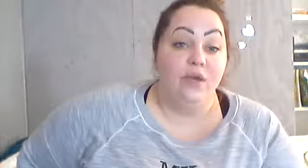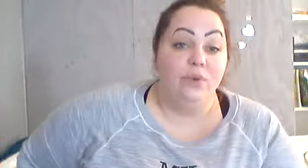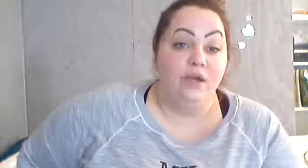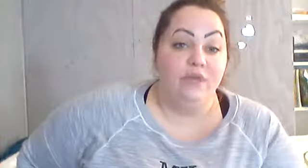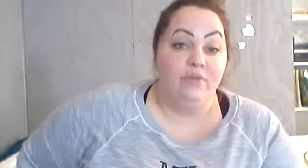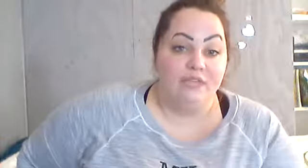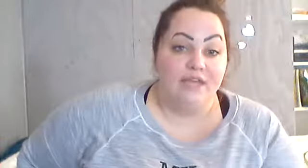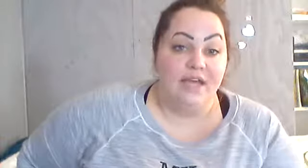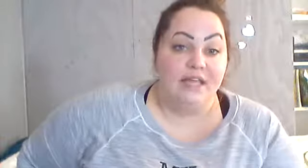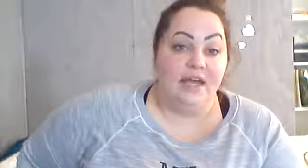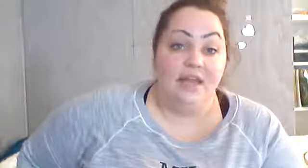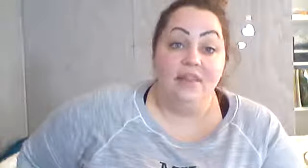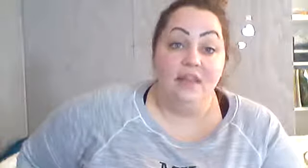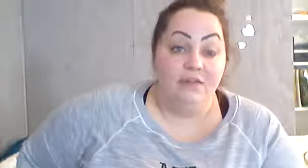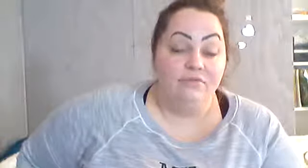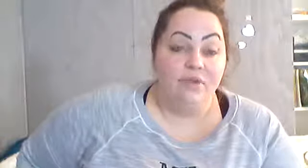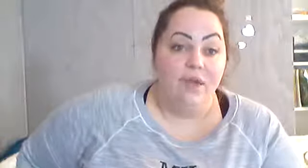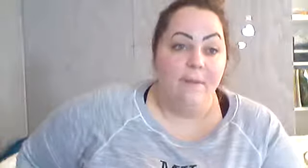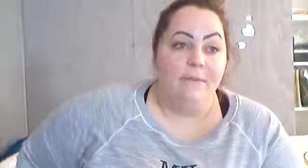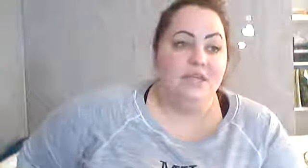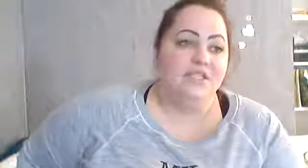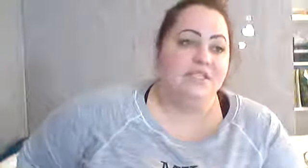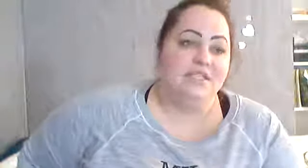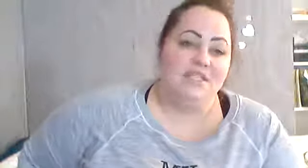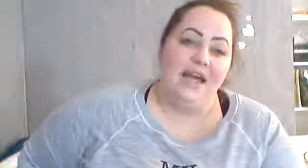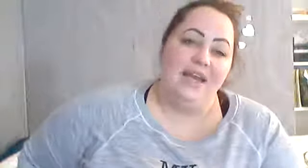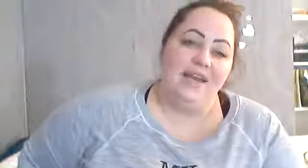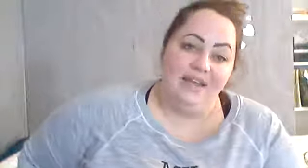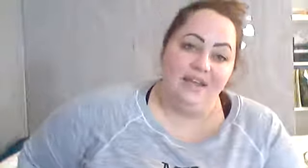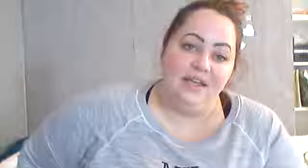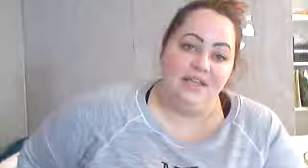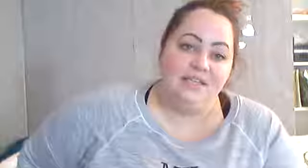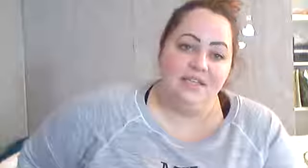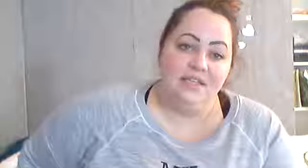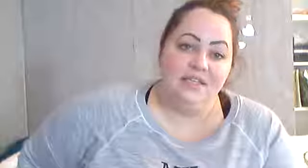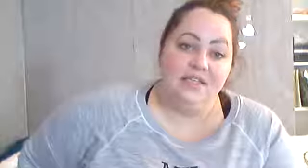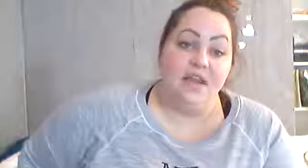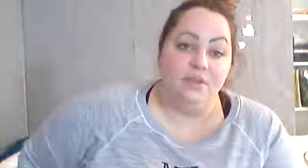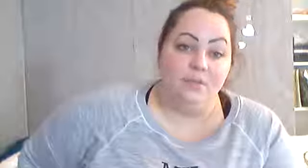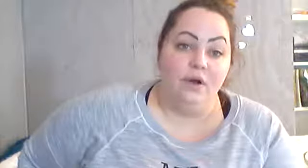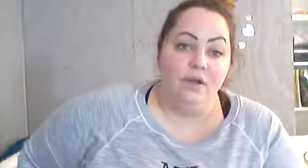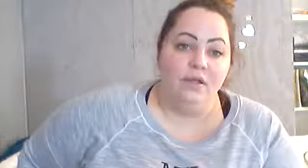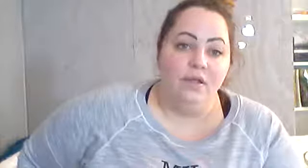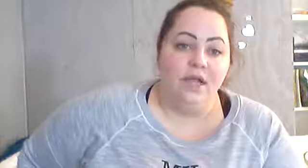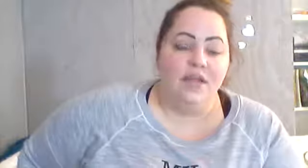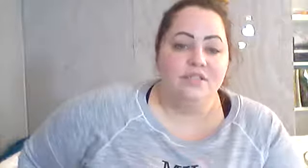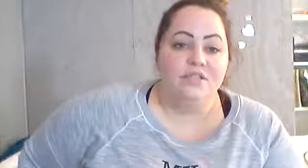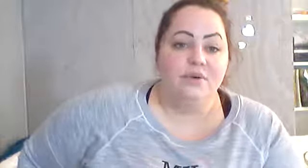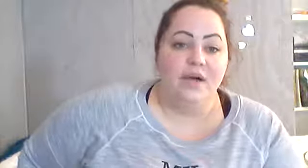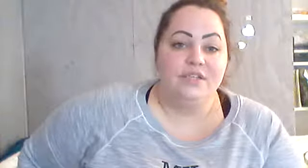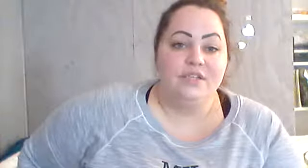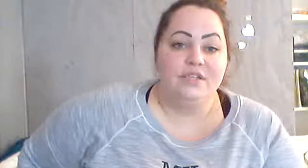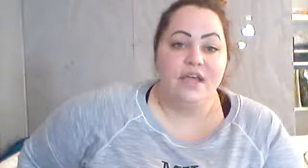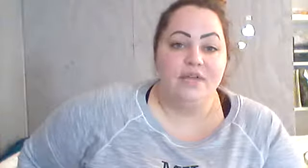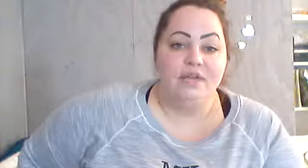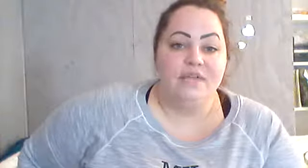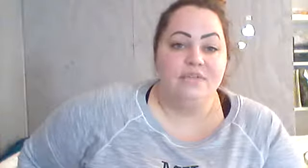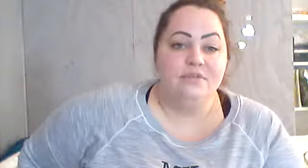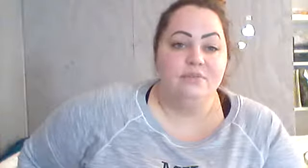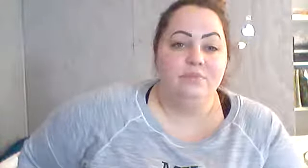one in Riverside that I love, but it's at night and it's in the Tyler Mall. And so I don't like to be away